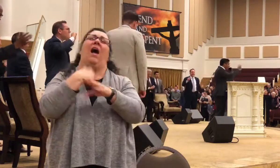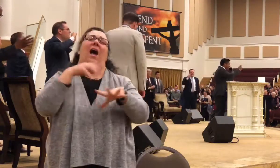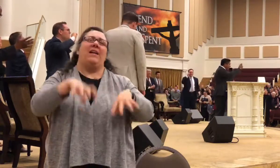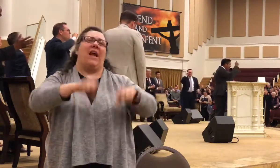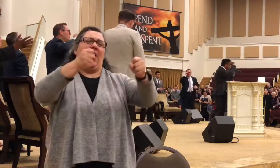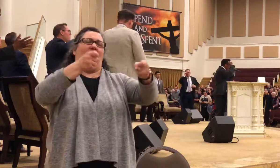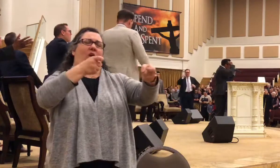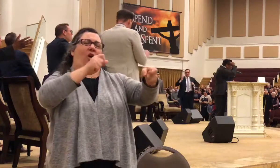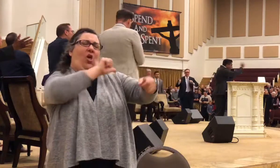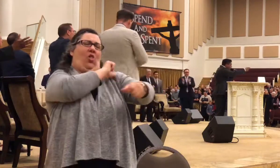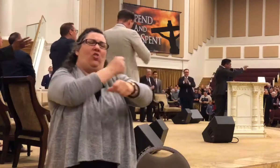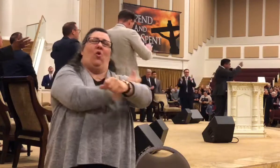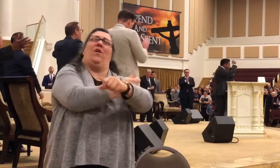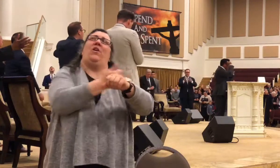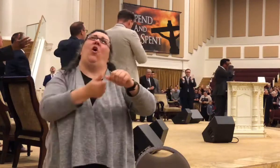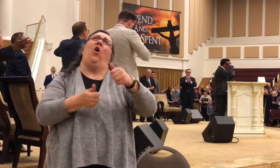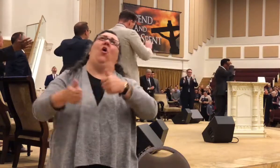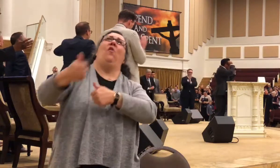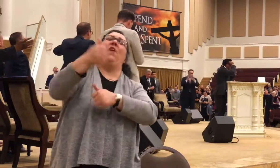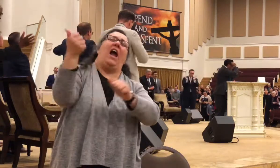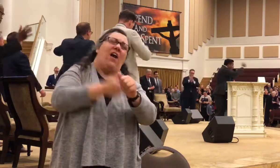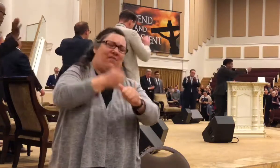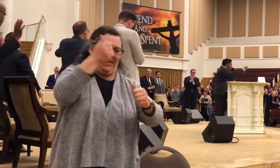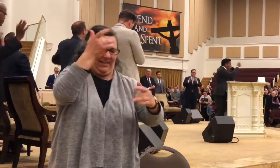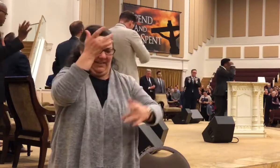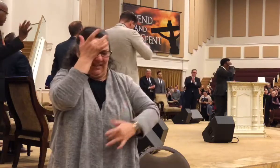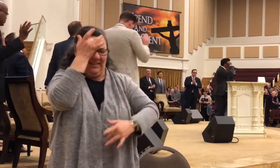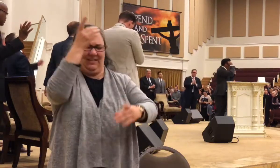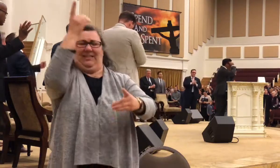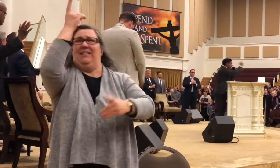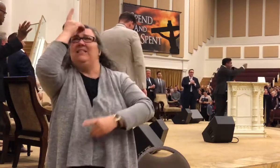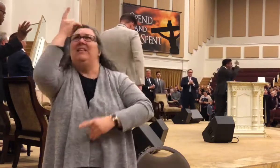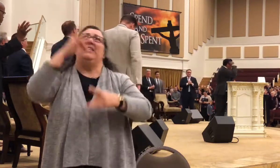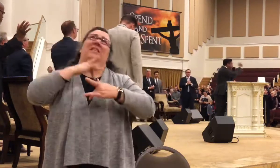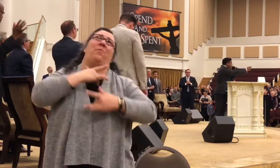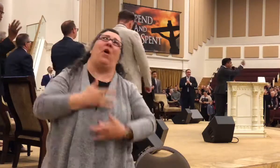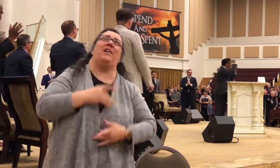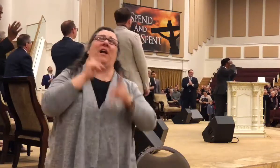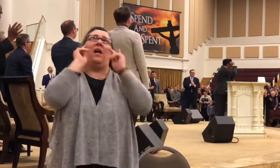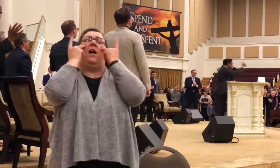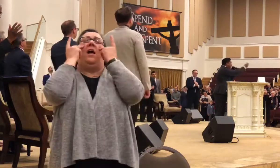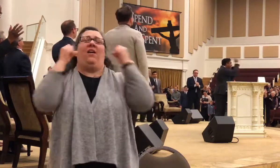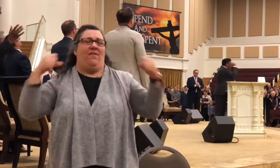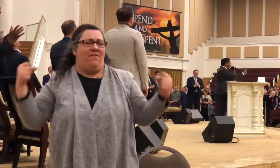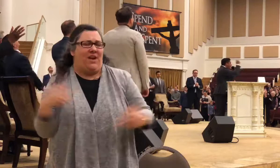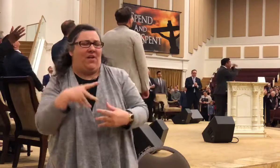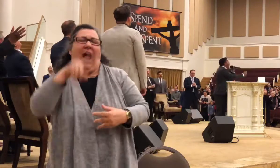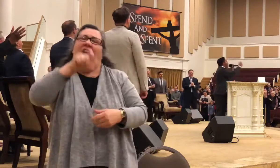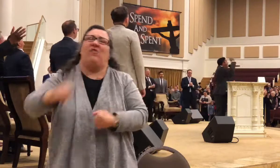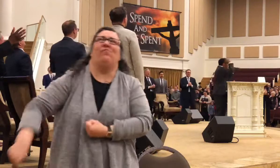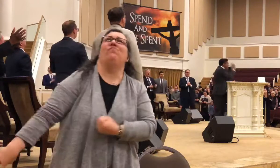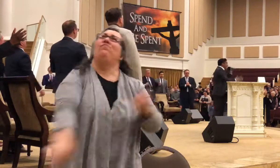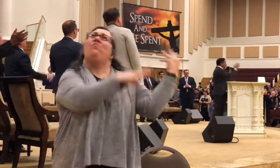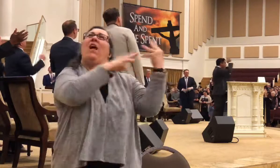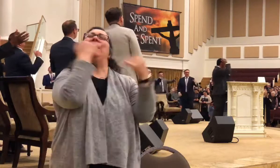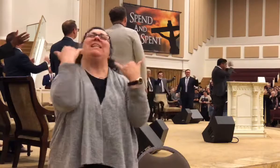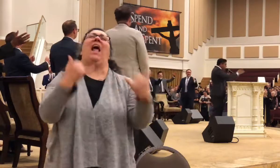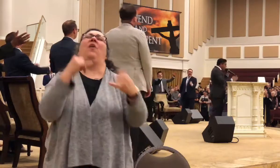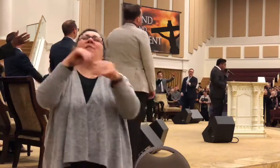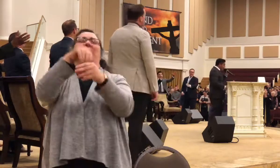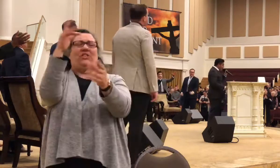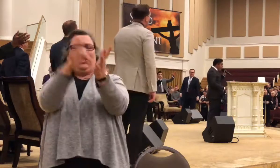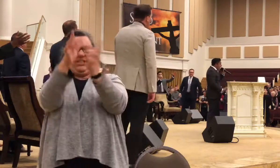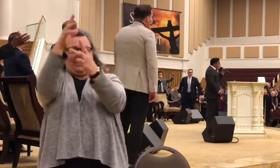over every disease, over every sickness, over every bit of depression, anxiety, fear. It's got to go now in the name